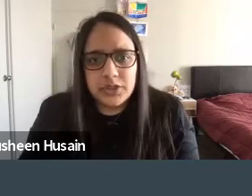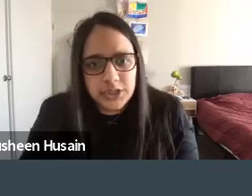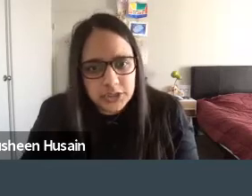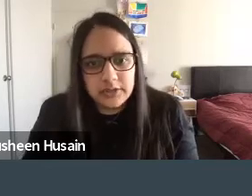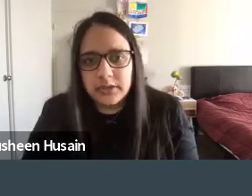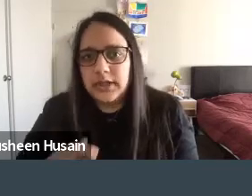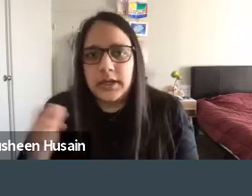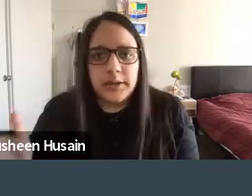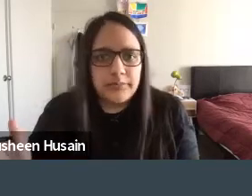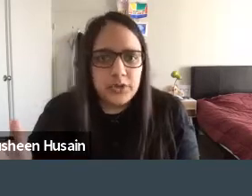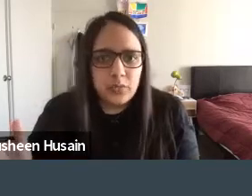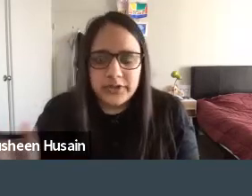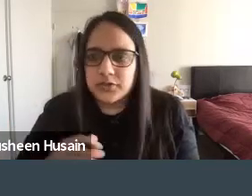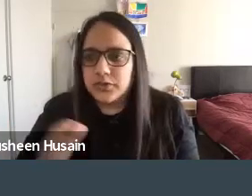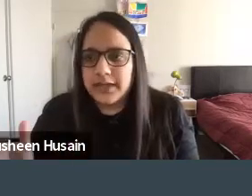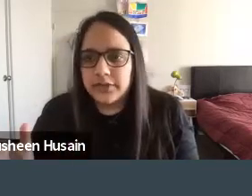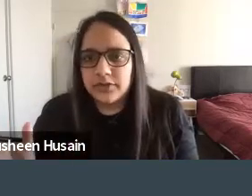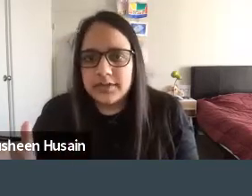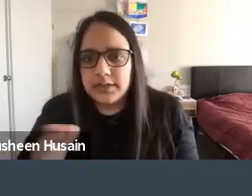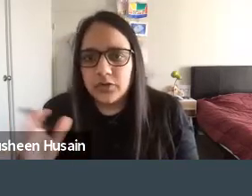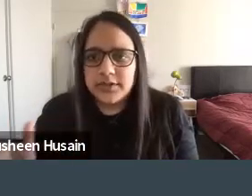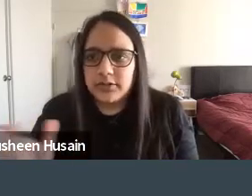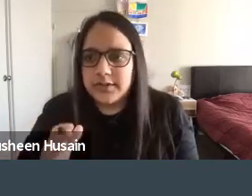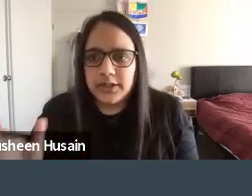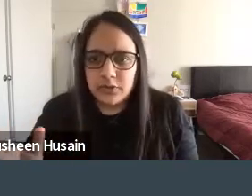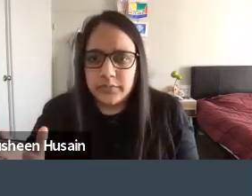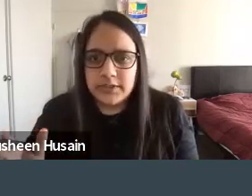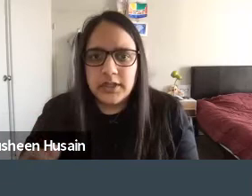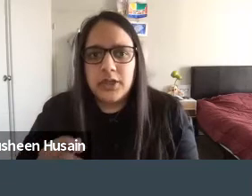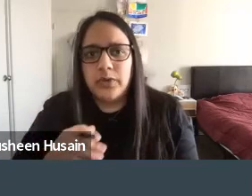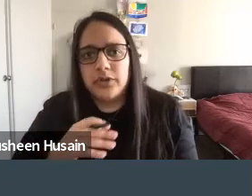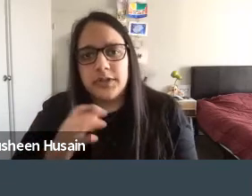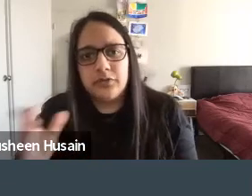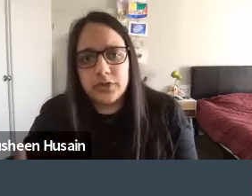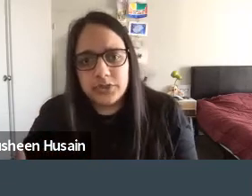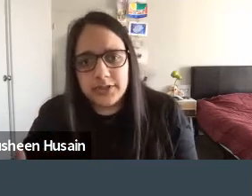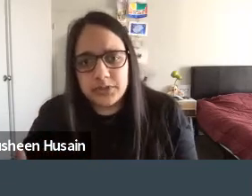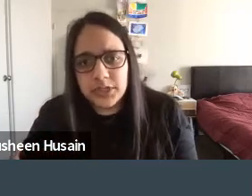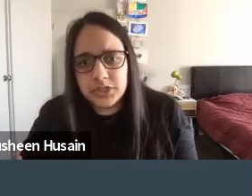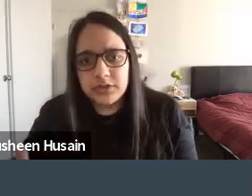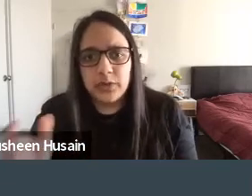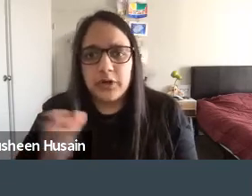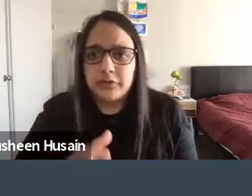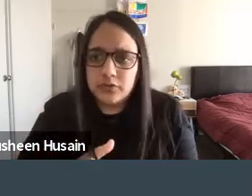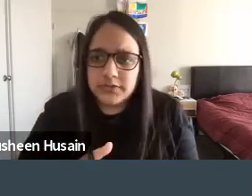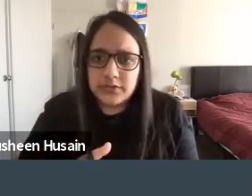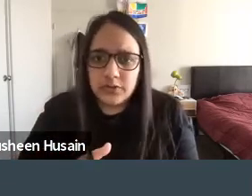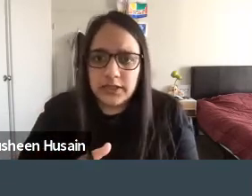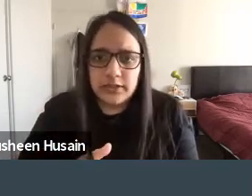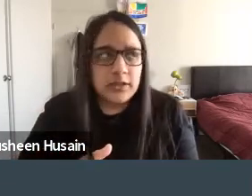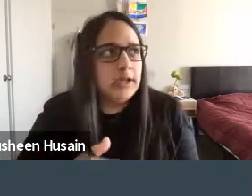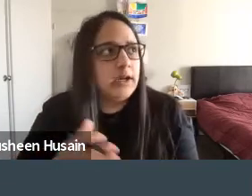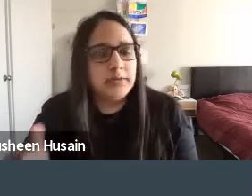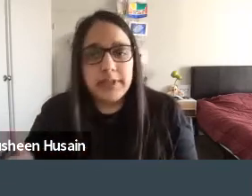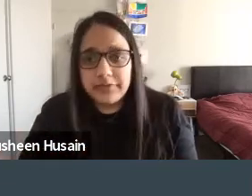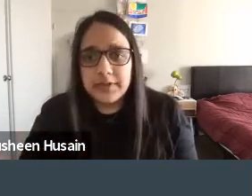like education, where schools have increasing or decreasing enrollment. We looked at food and transportation, where are food deserts